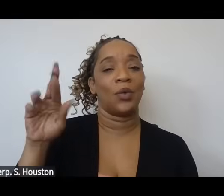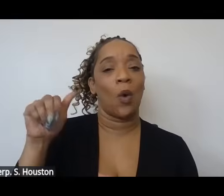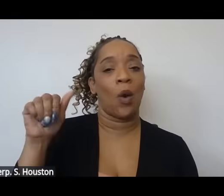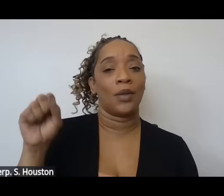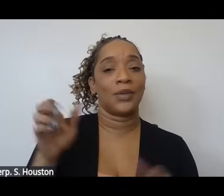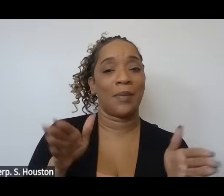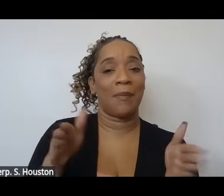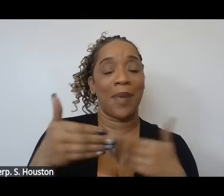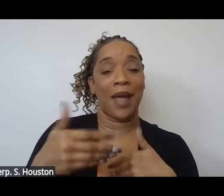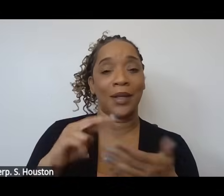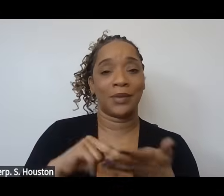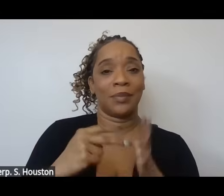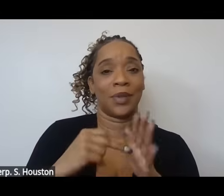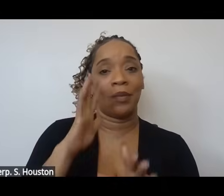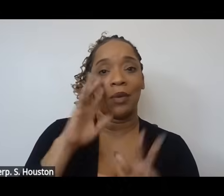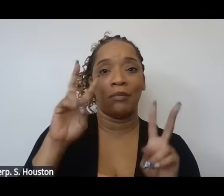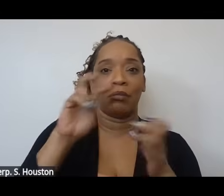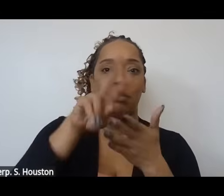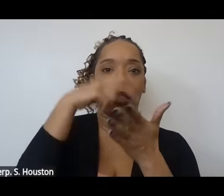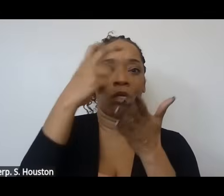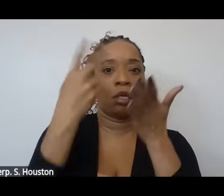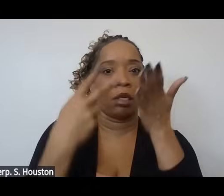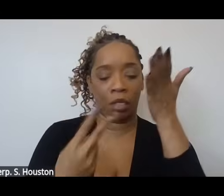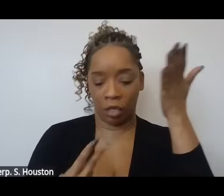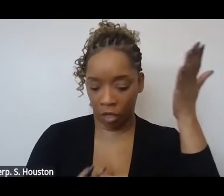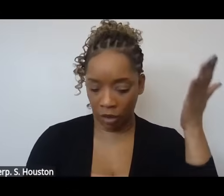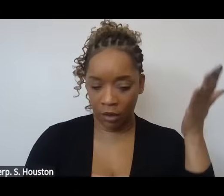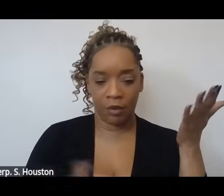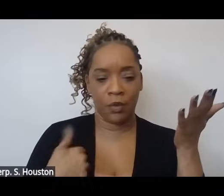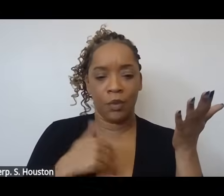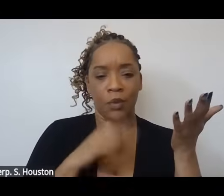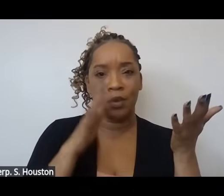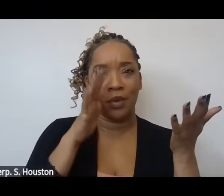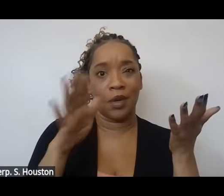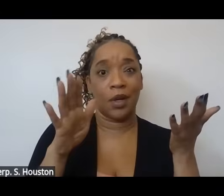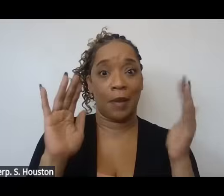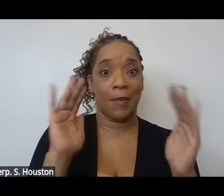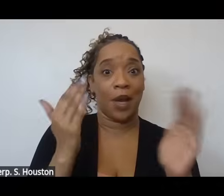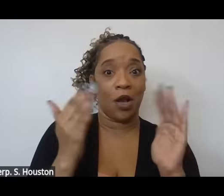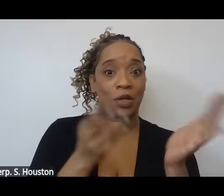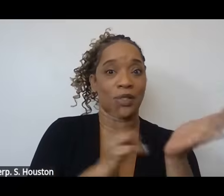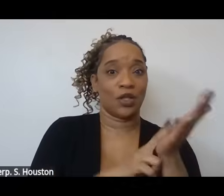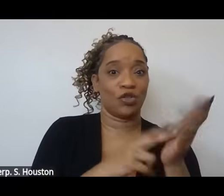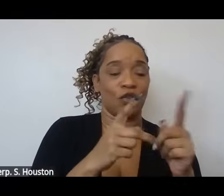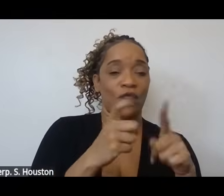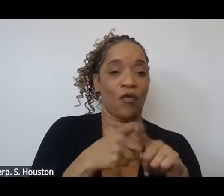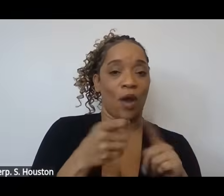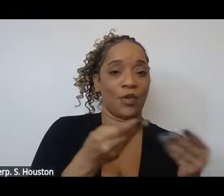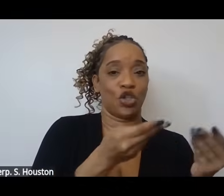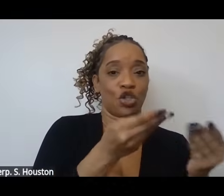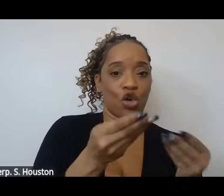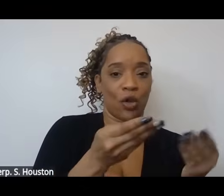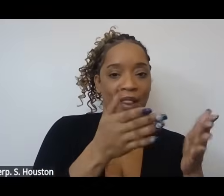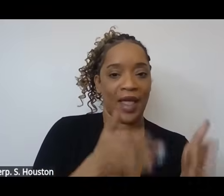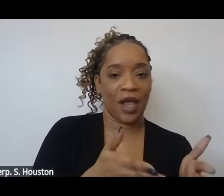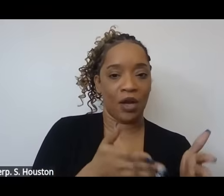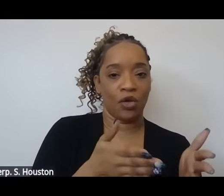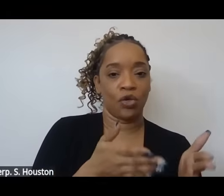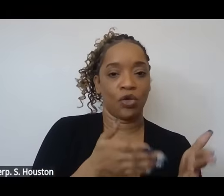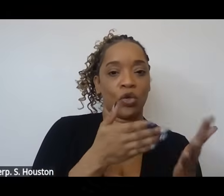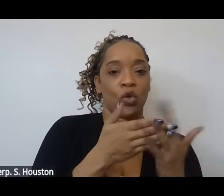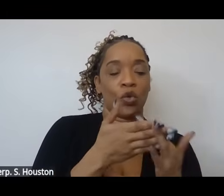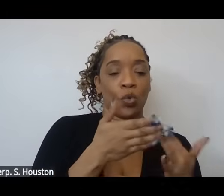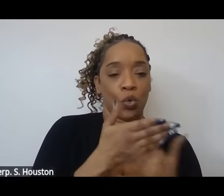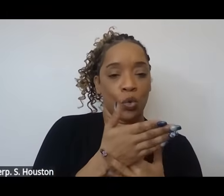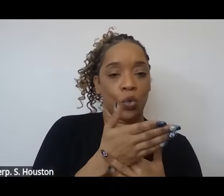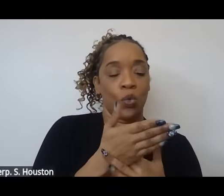we're saying 2 different things here? We're saying we're going to compare signatures from circulators throughout the universe of petitions. And we're also saying you can only